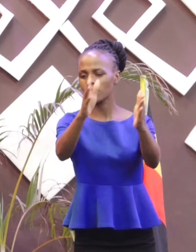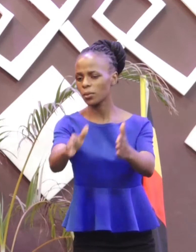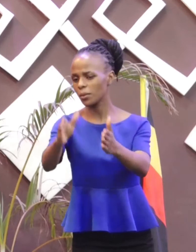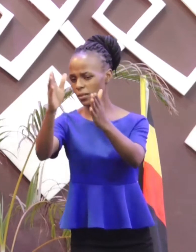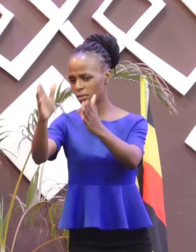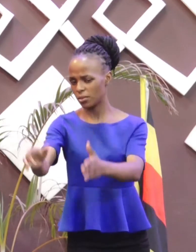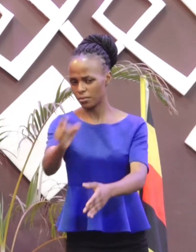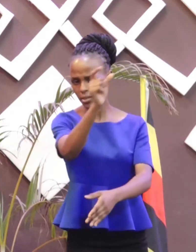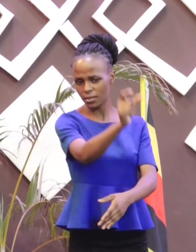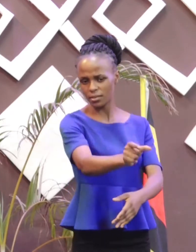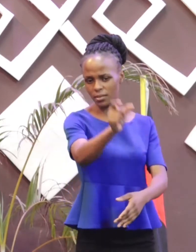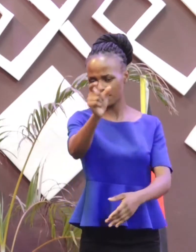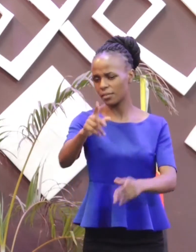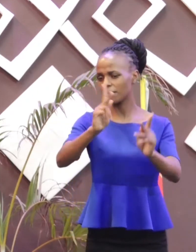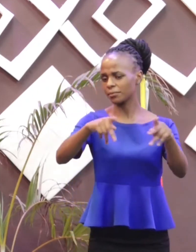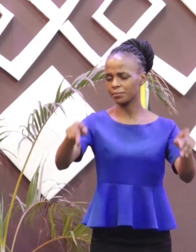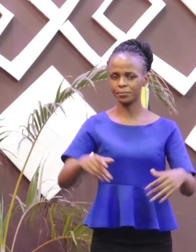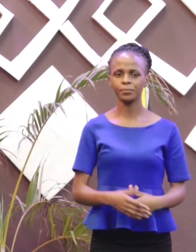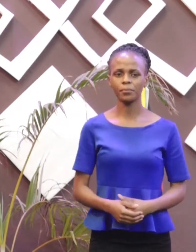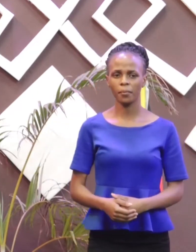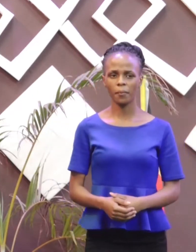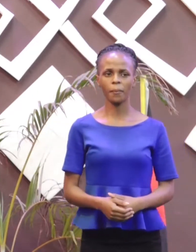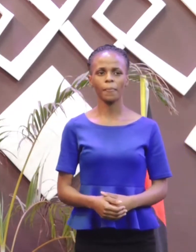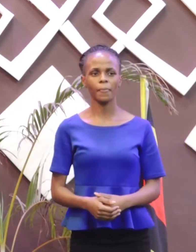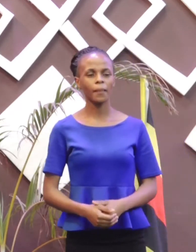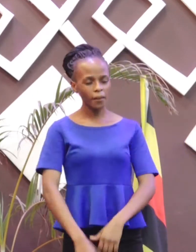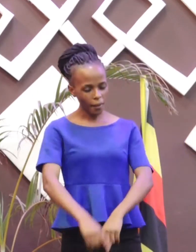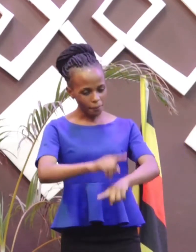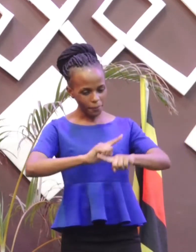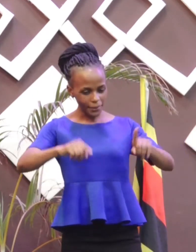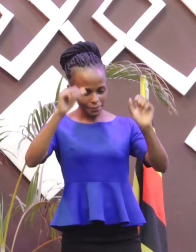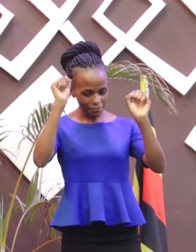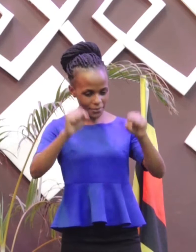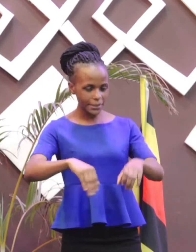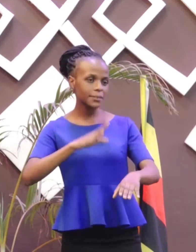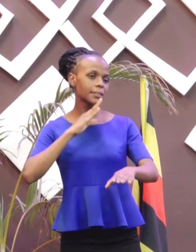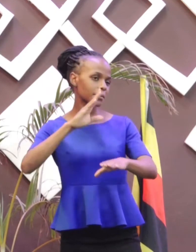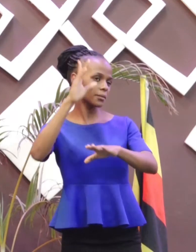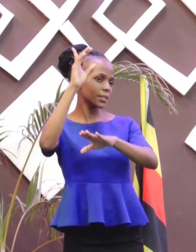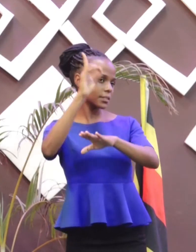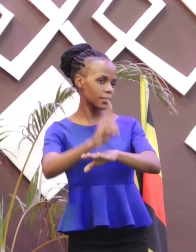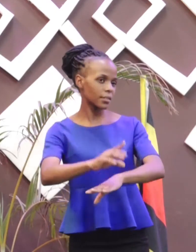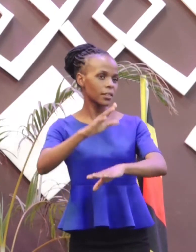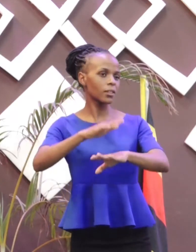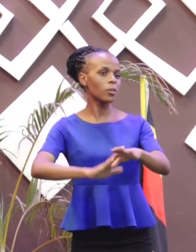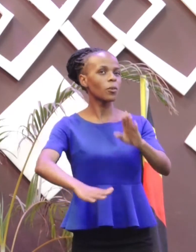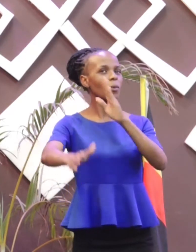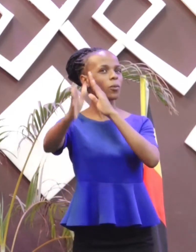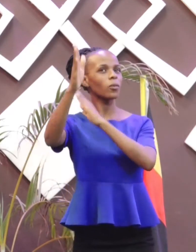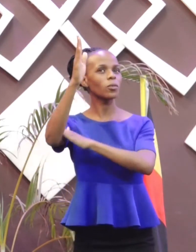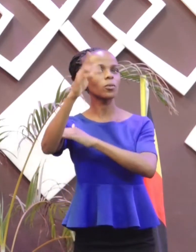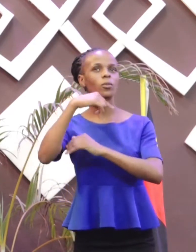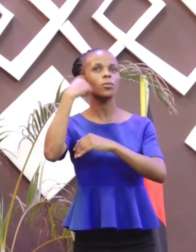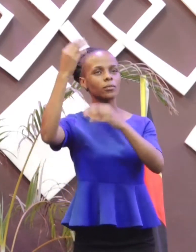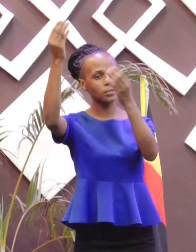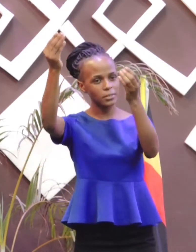kwaffe tetukwesigamya ku bantu. But it must be dependent on God who gives the